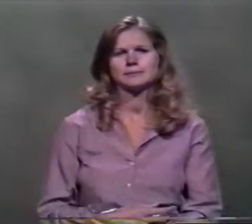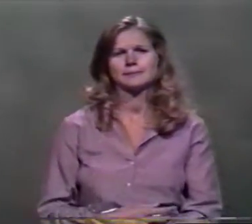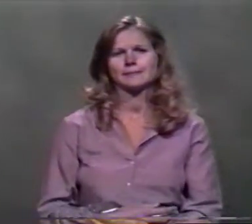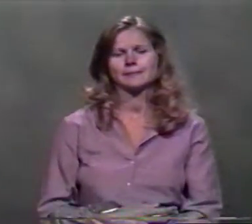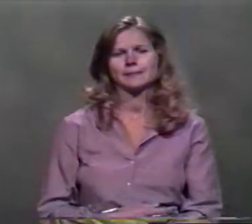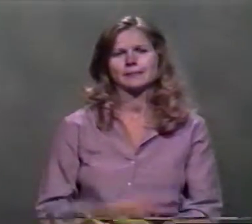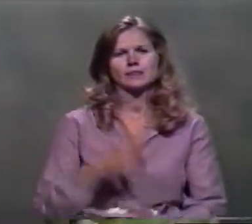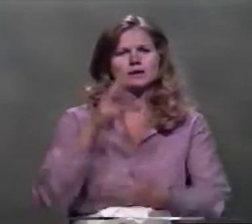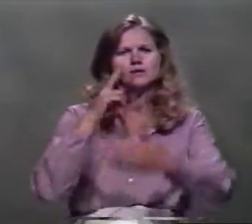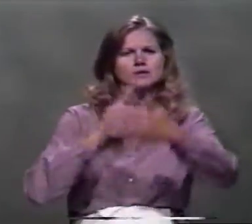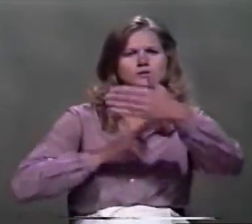Predict.